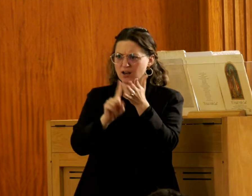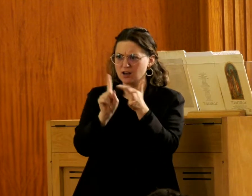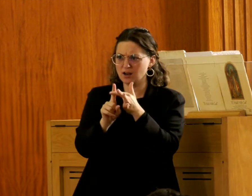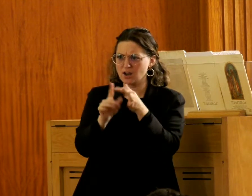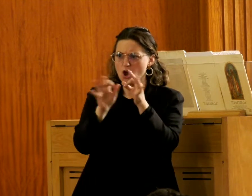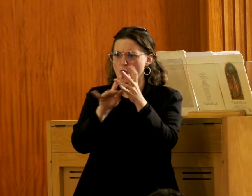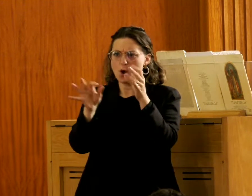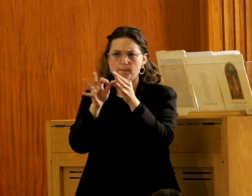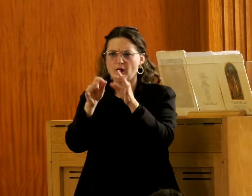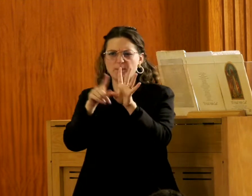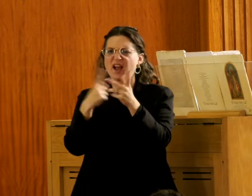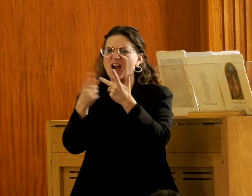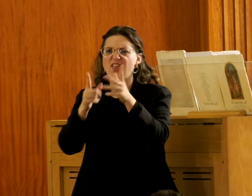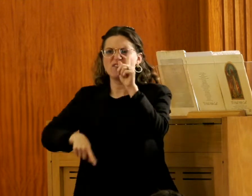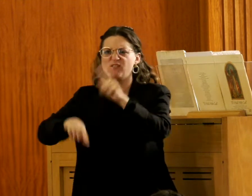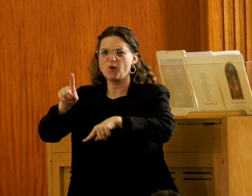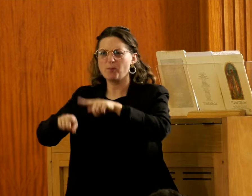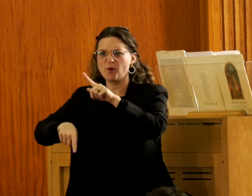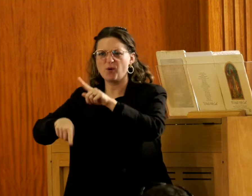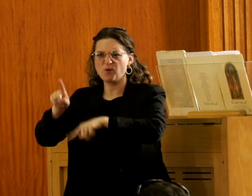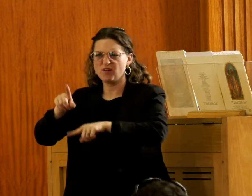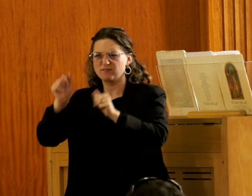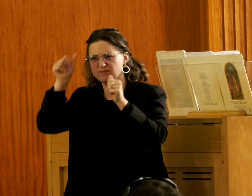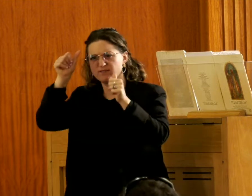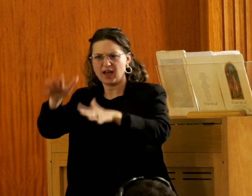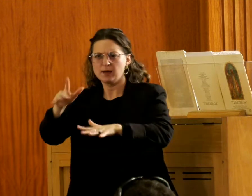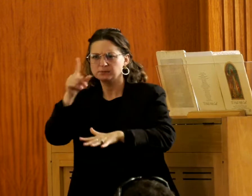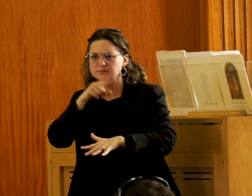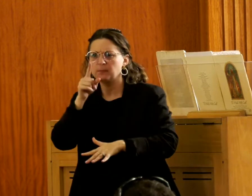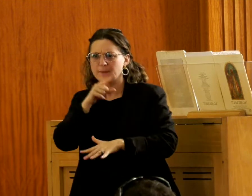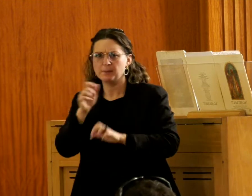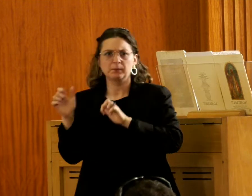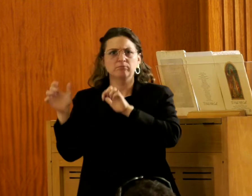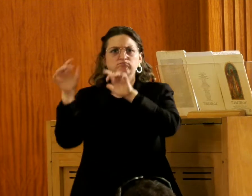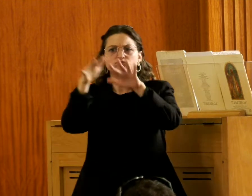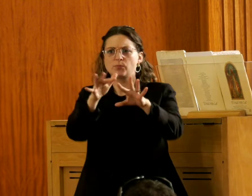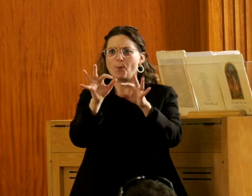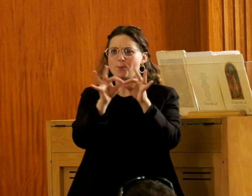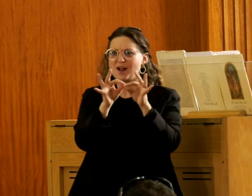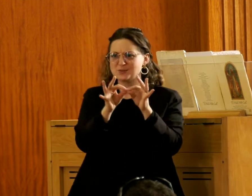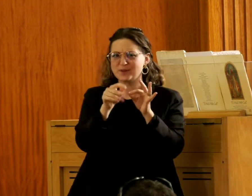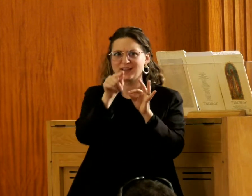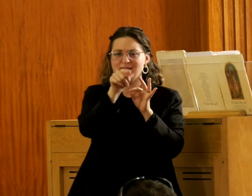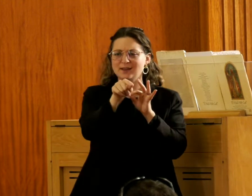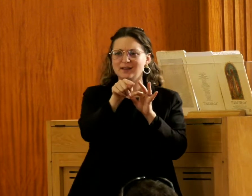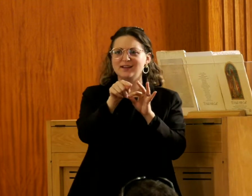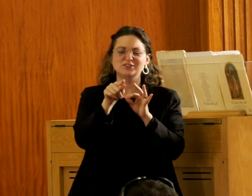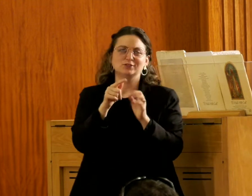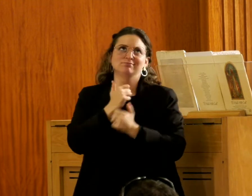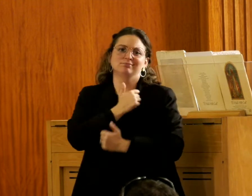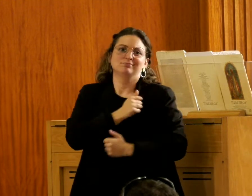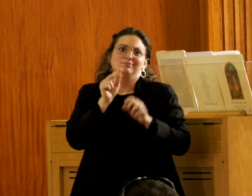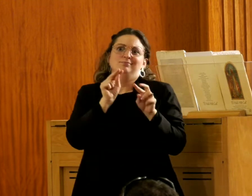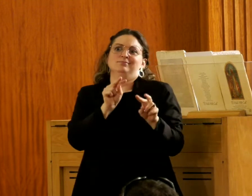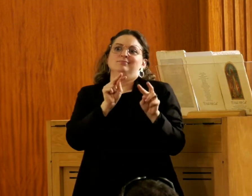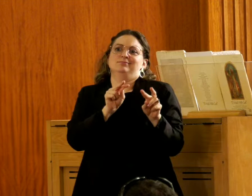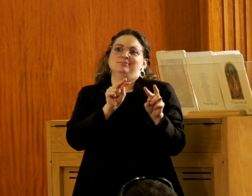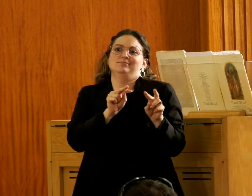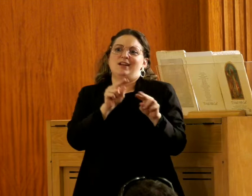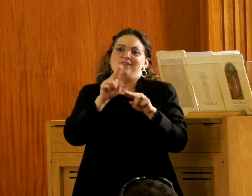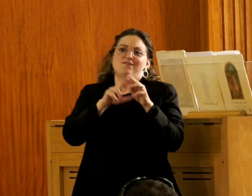Bobby Ongarello, Tony Ongarello. Yeah, she was a great